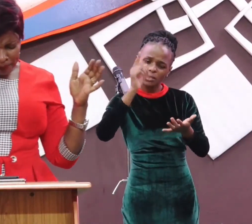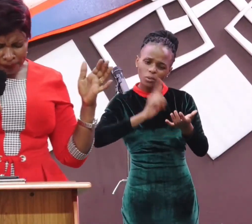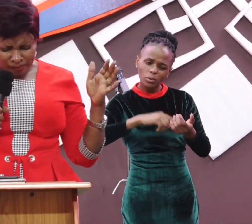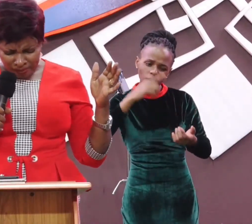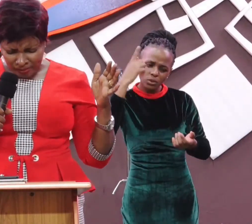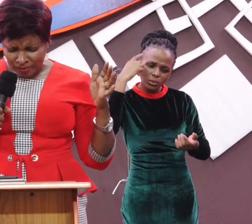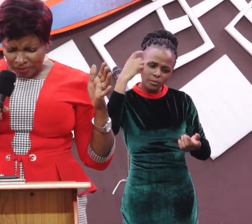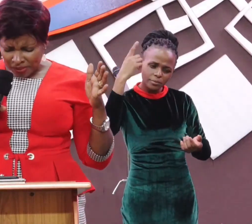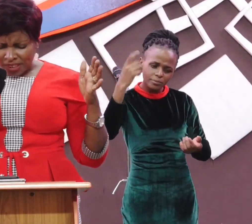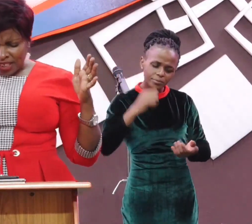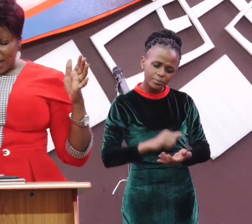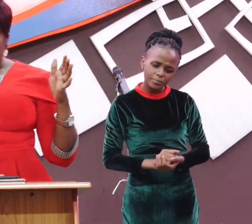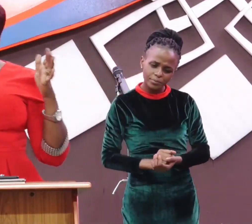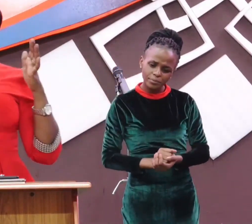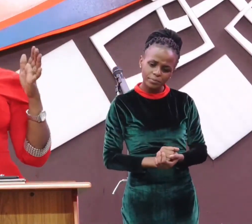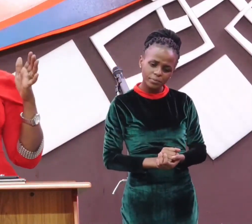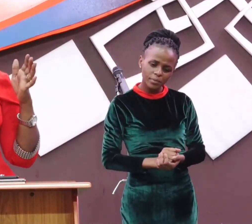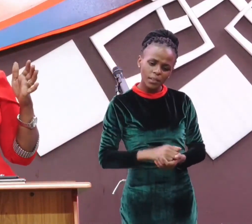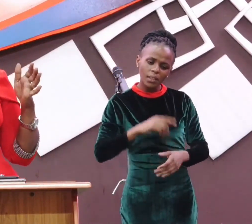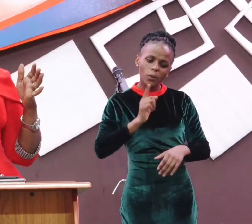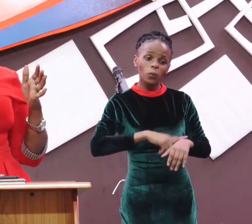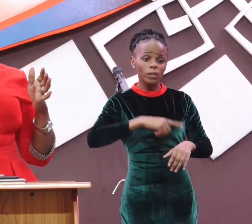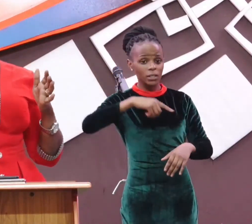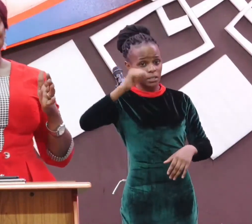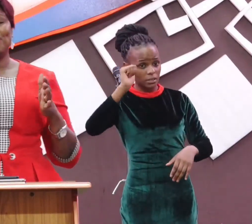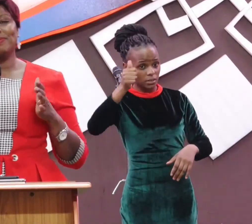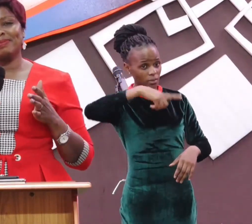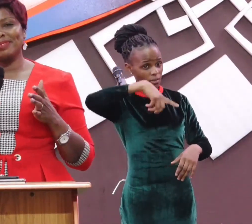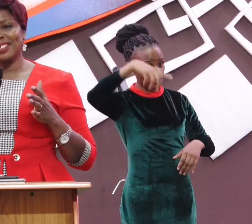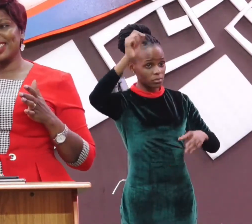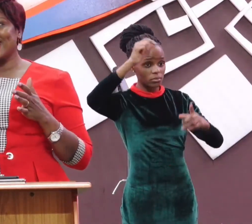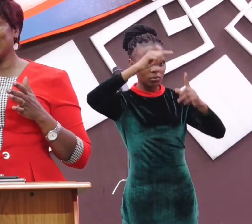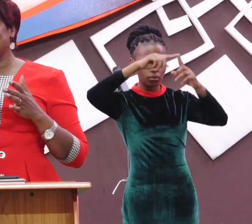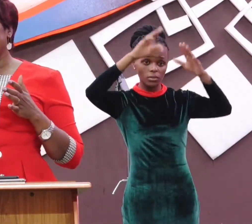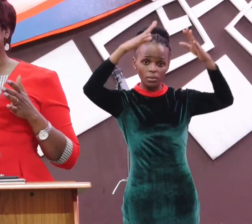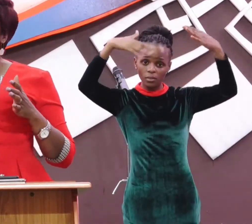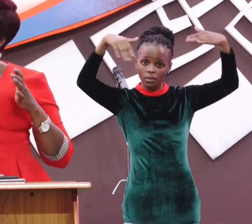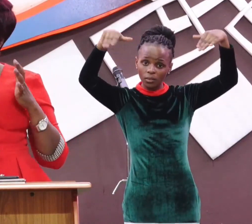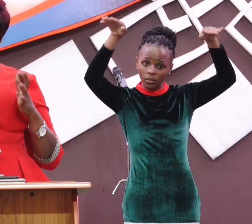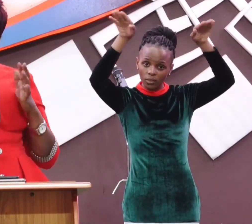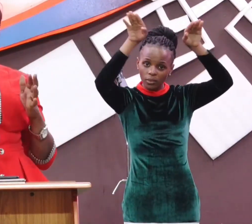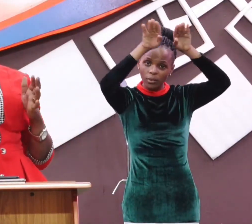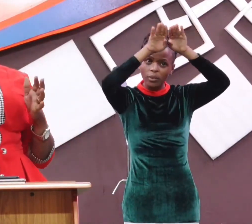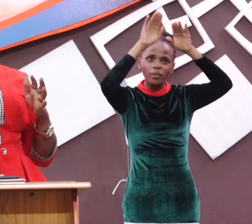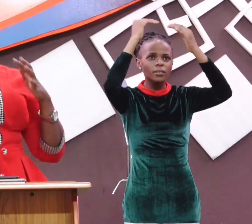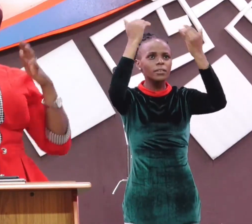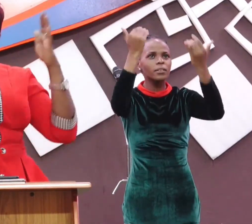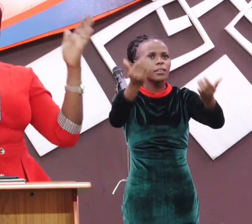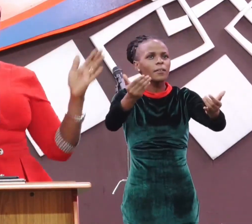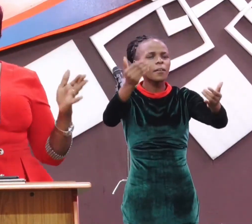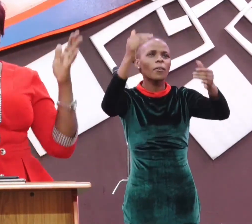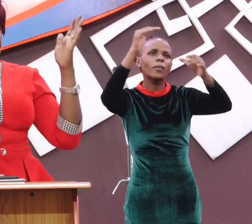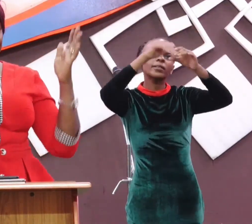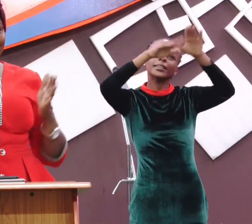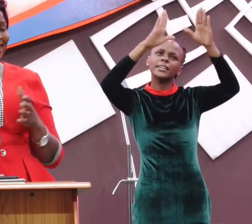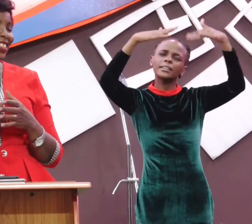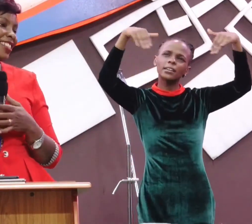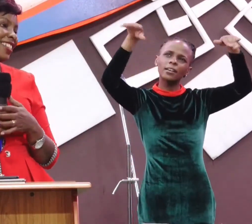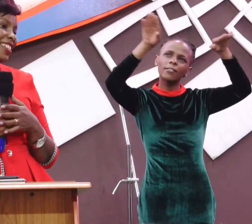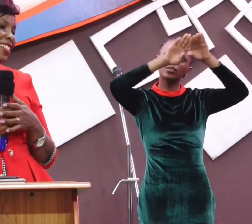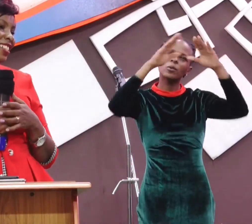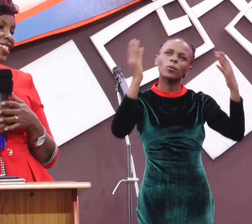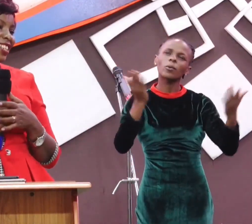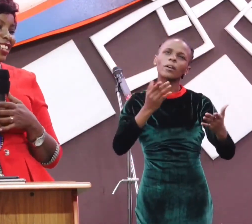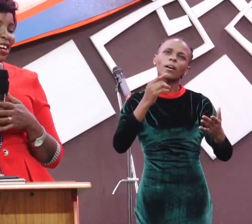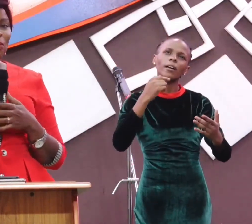ekiroto. And I got a dream. Nga ngenze muguru. When I'd gone to heaven. Kati eggulu eryo we nali. And